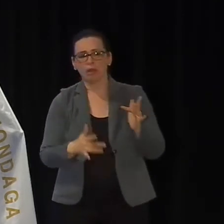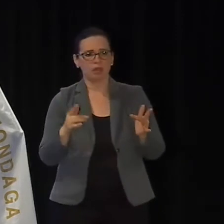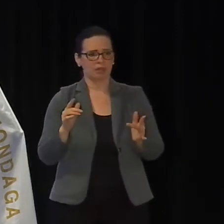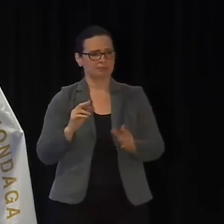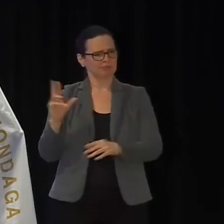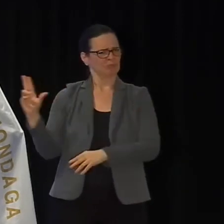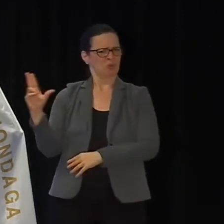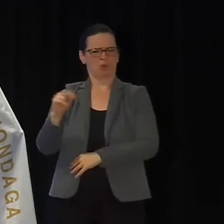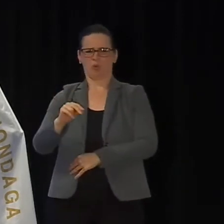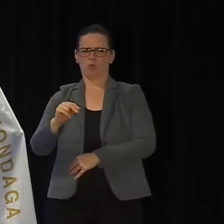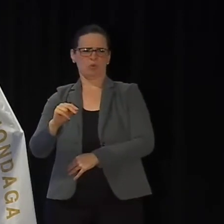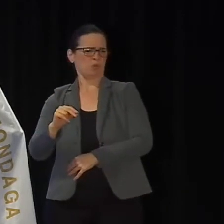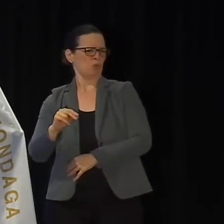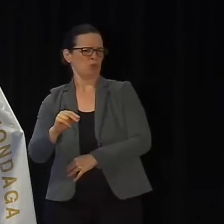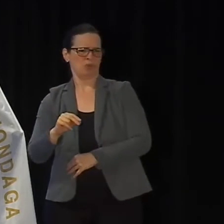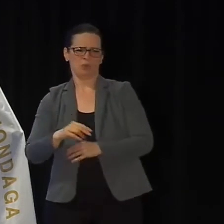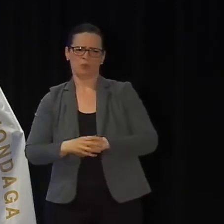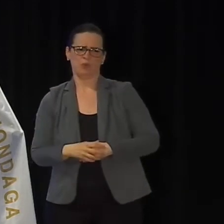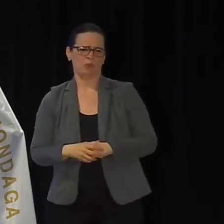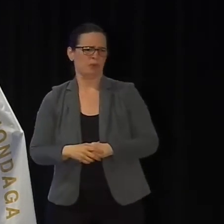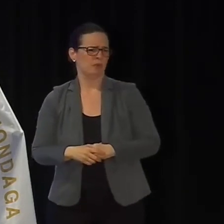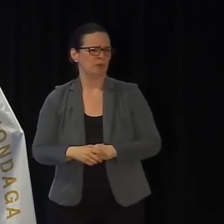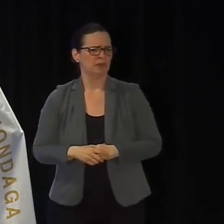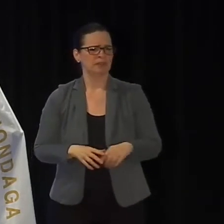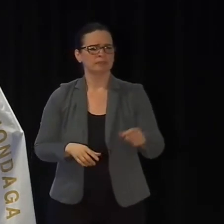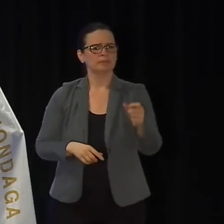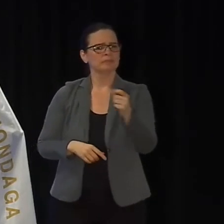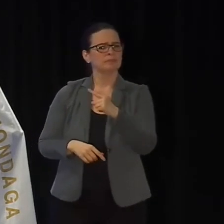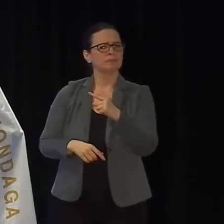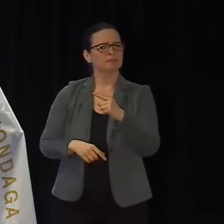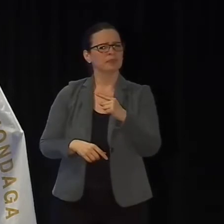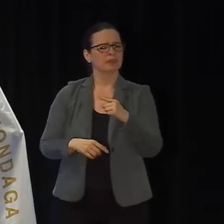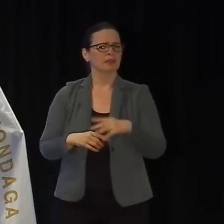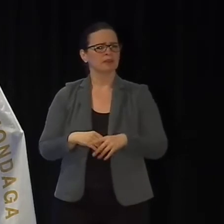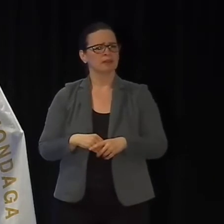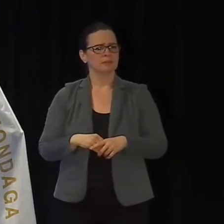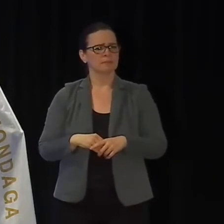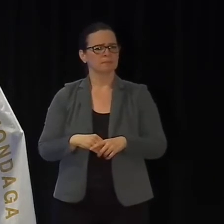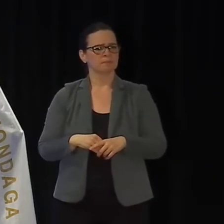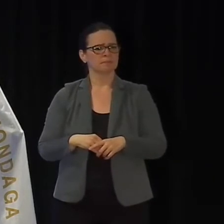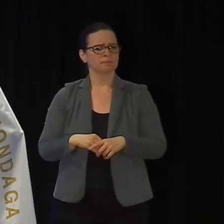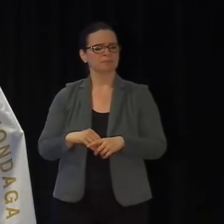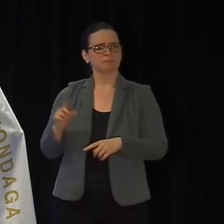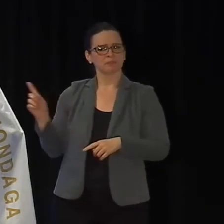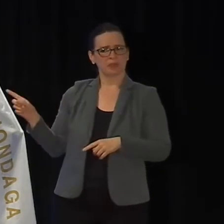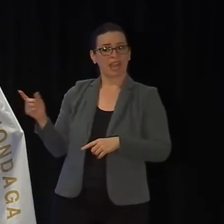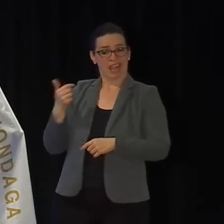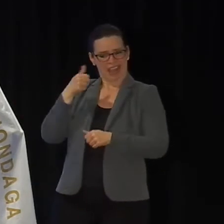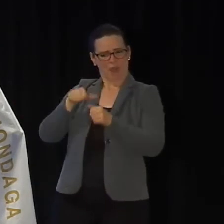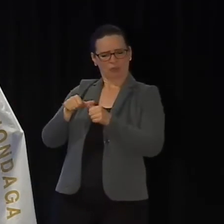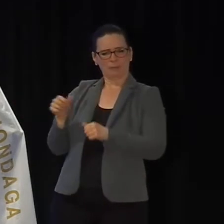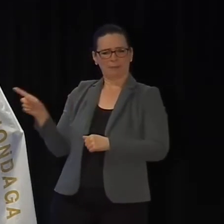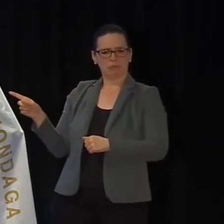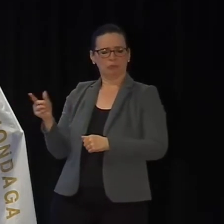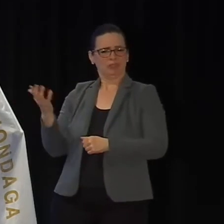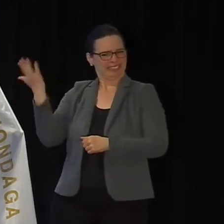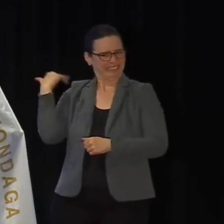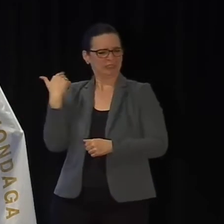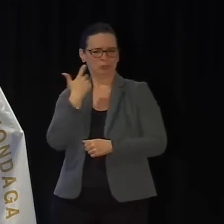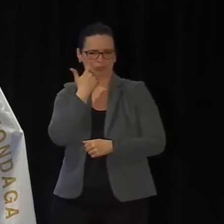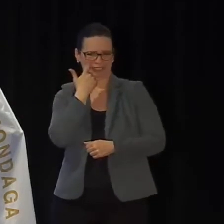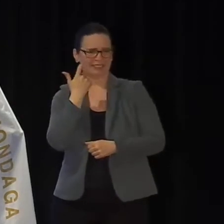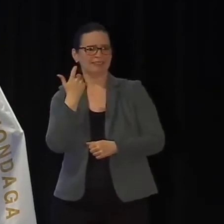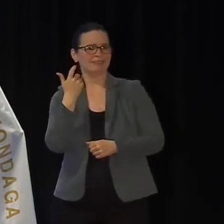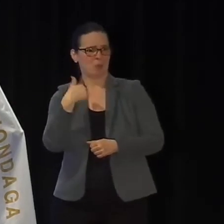of almost 90,000 people at one point, and there was only so many appointments now. Now you have,